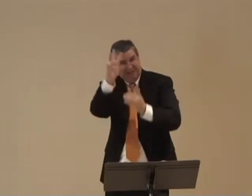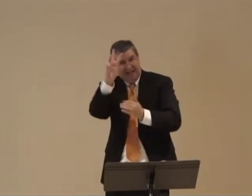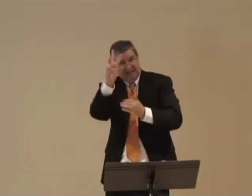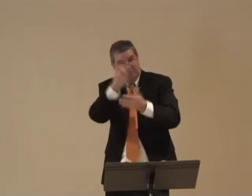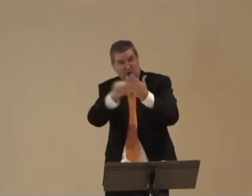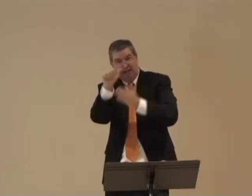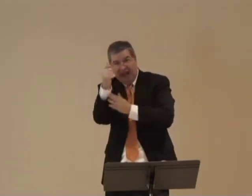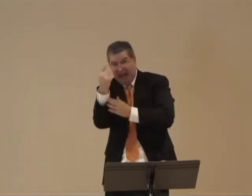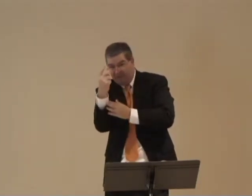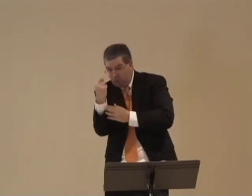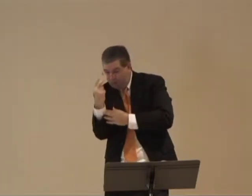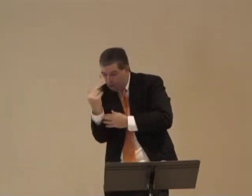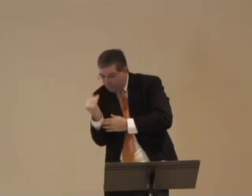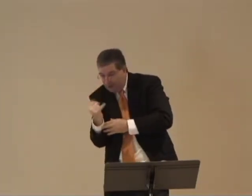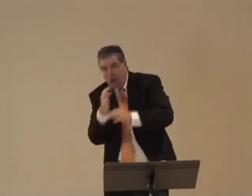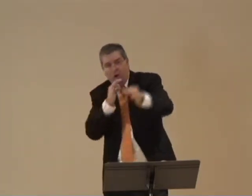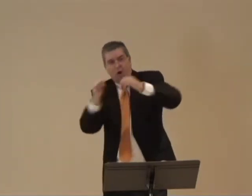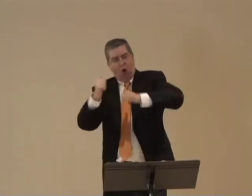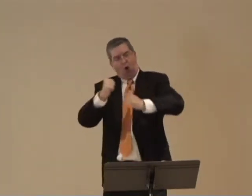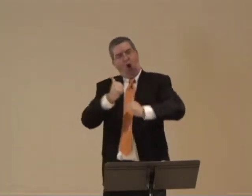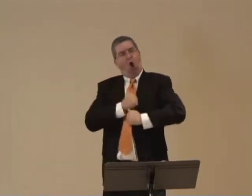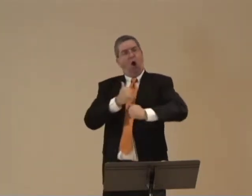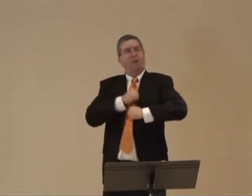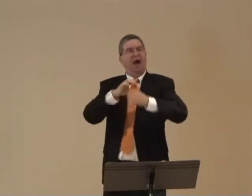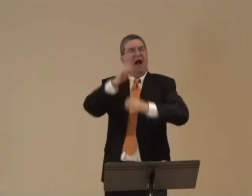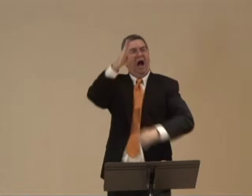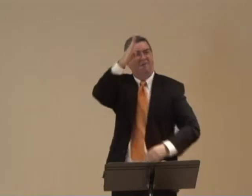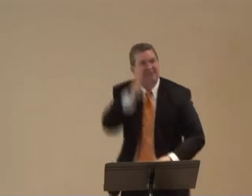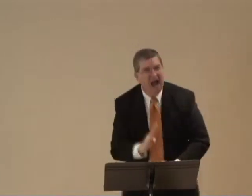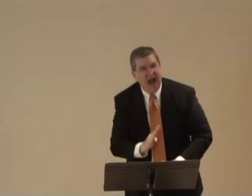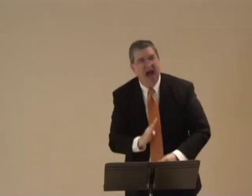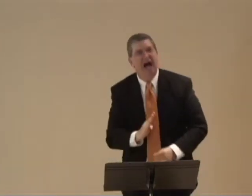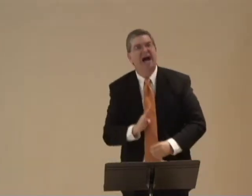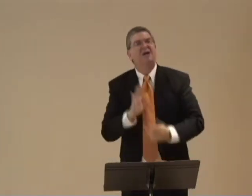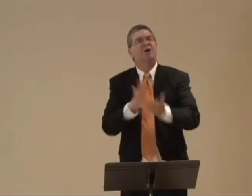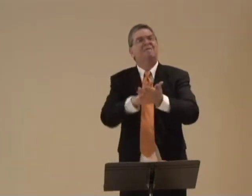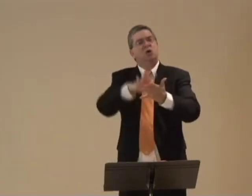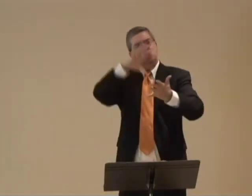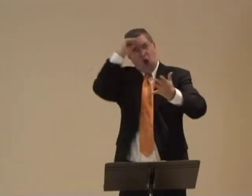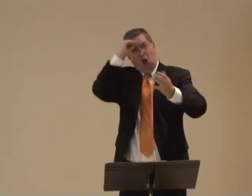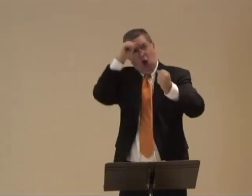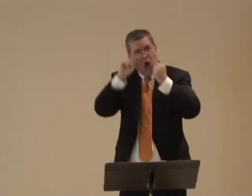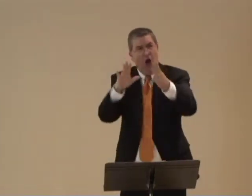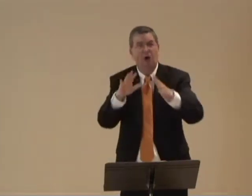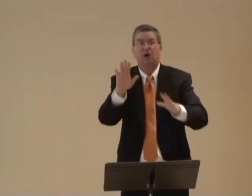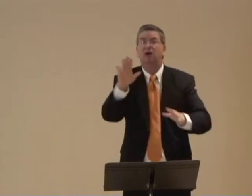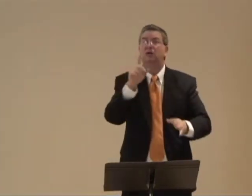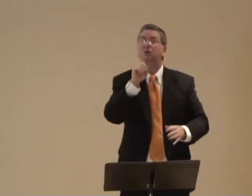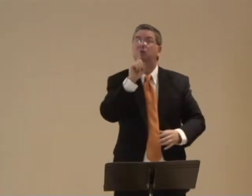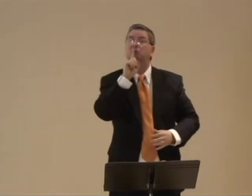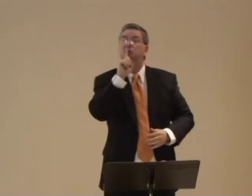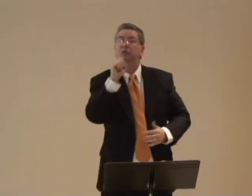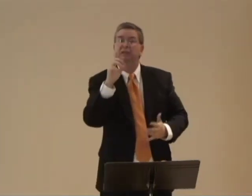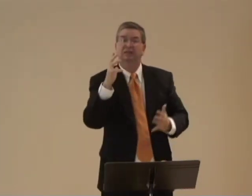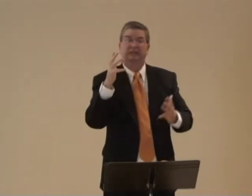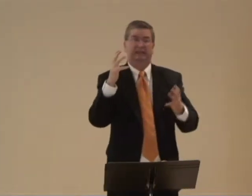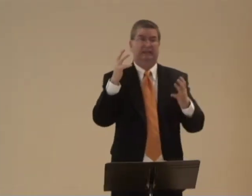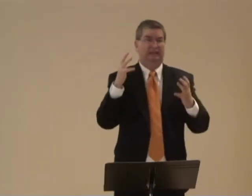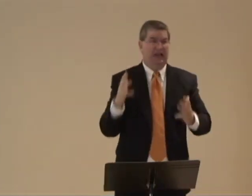world. As we're reading in Scripture, we are a part of the army of God.